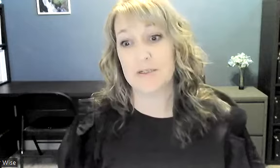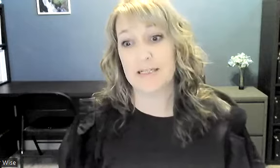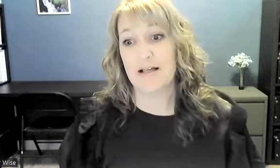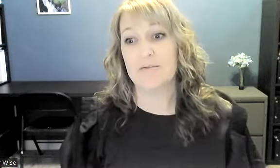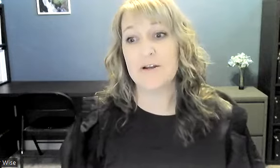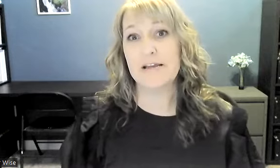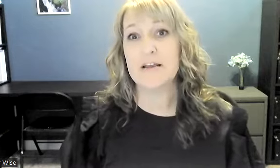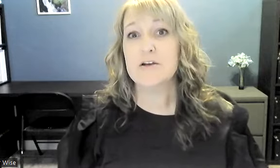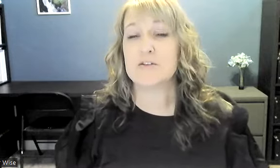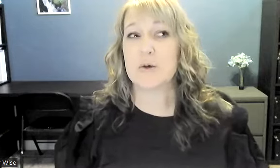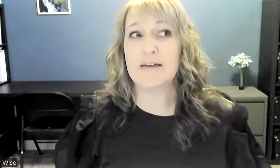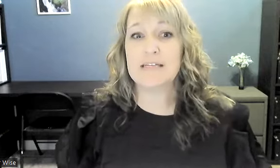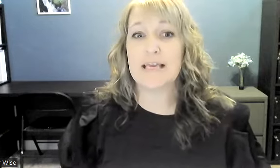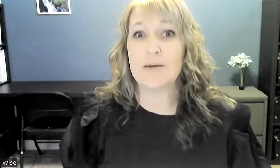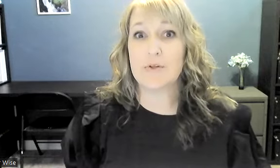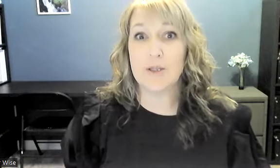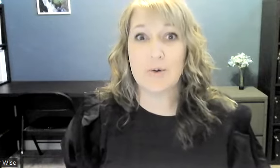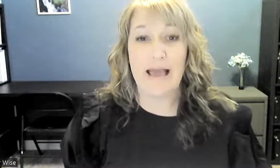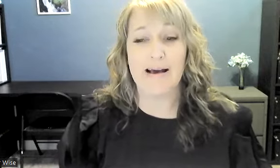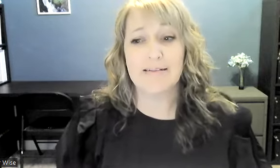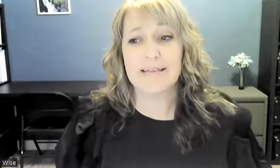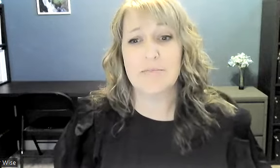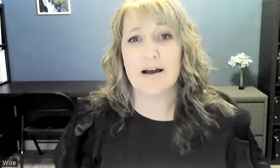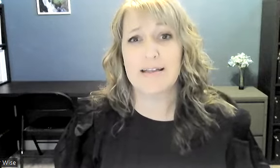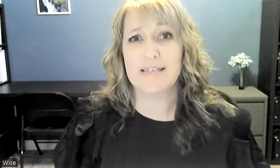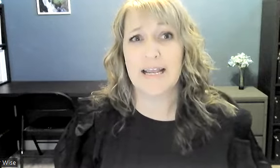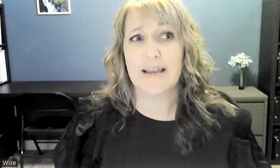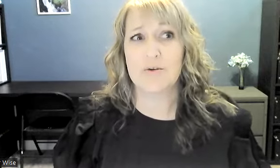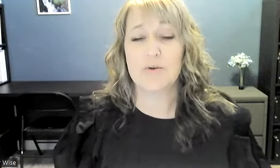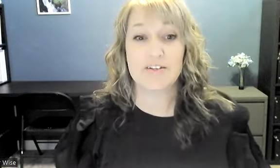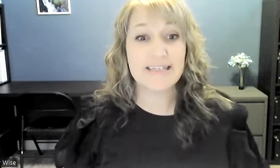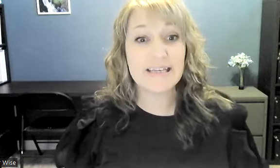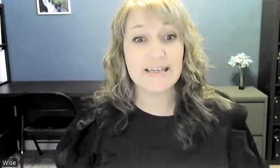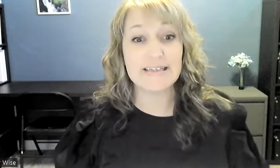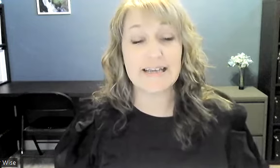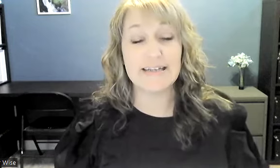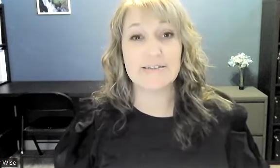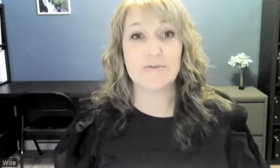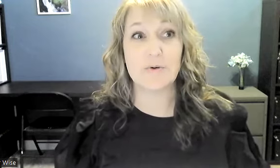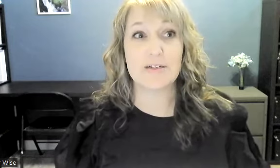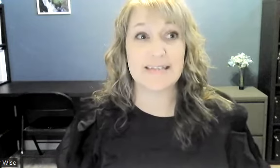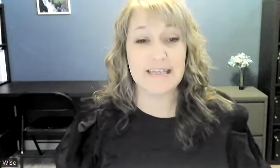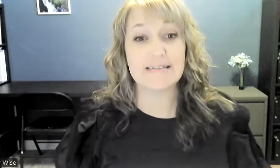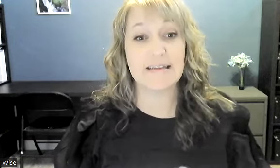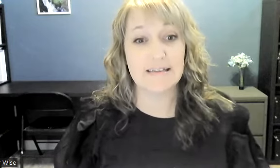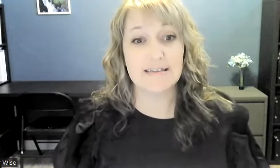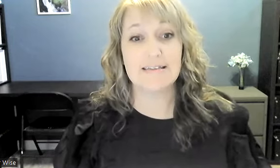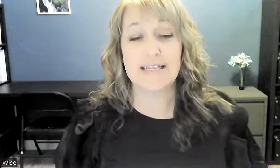Berkeley, California. So you have to keep the locales in mind. And when you're seeing signs for cities and